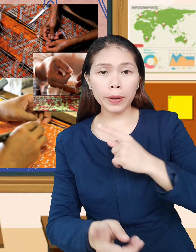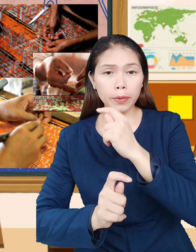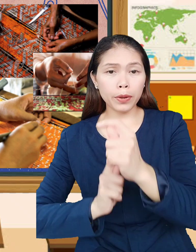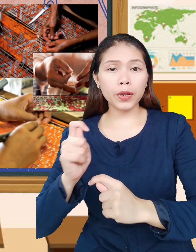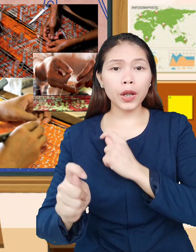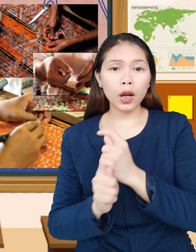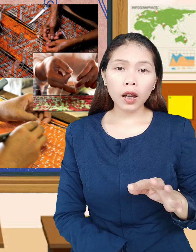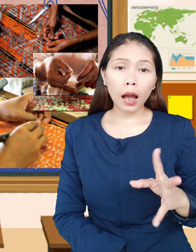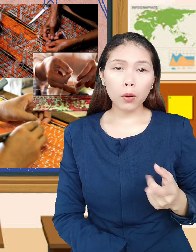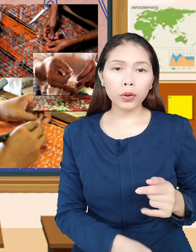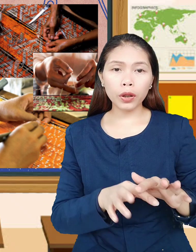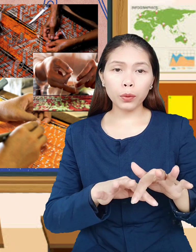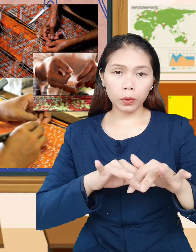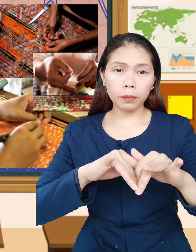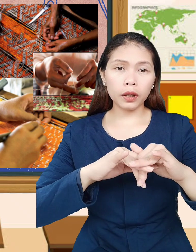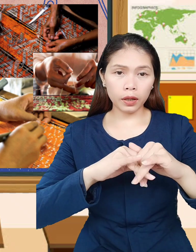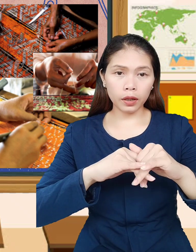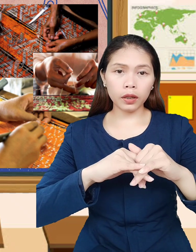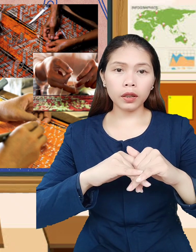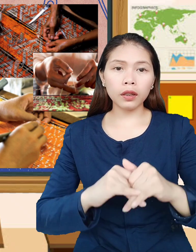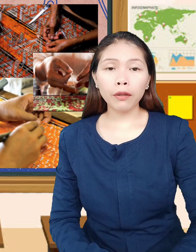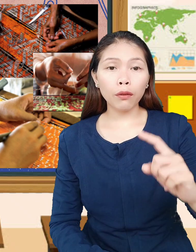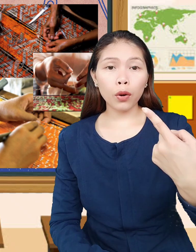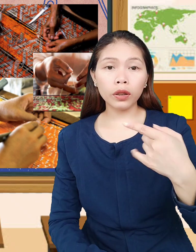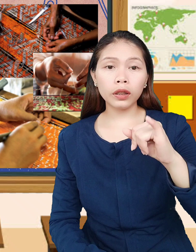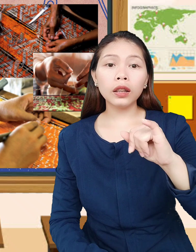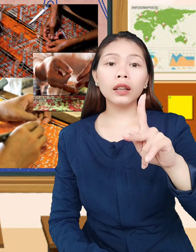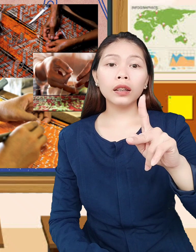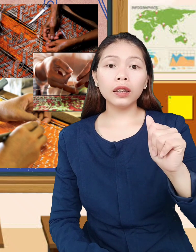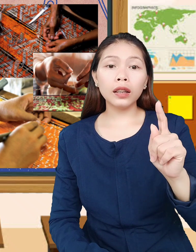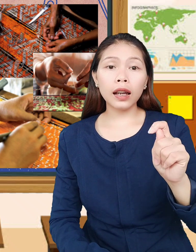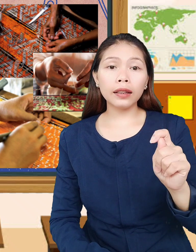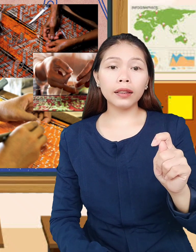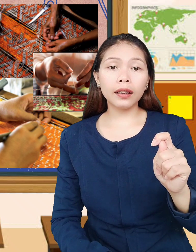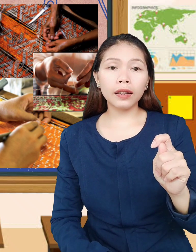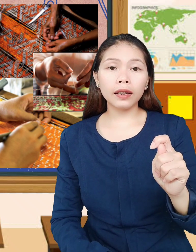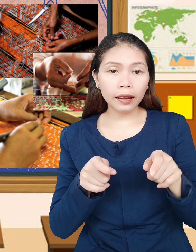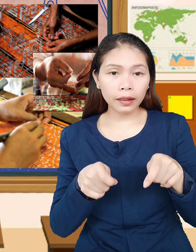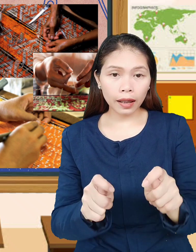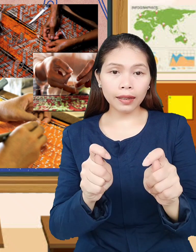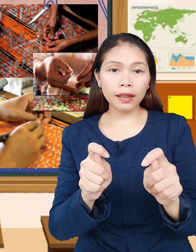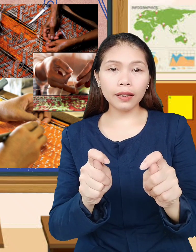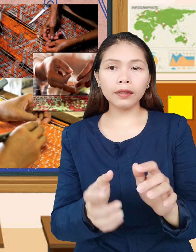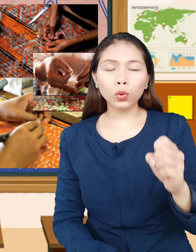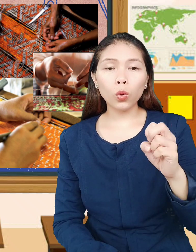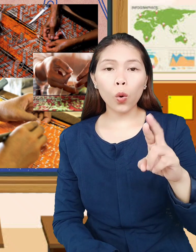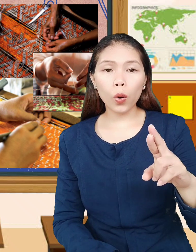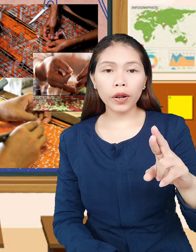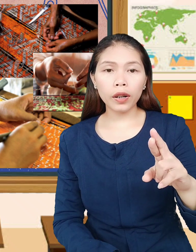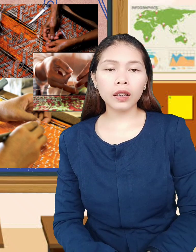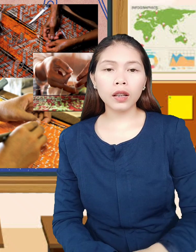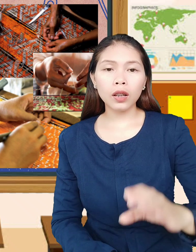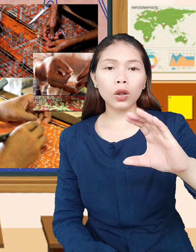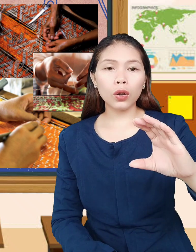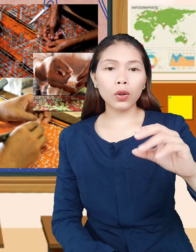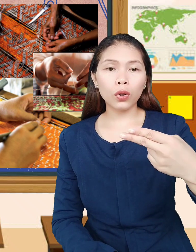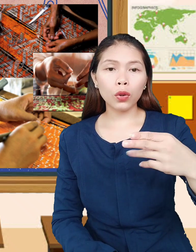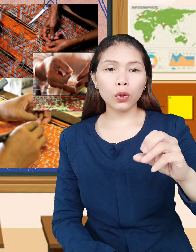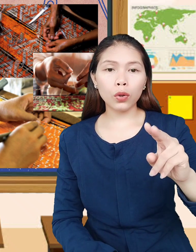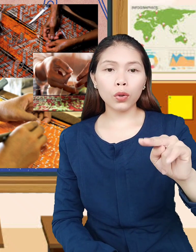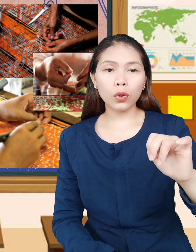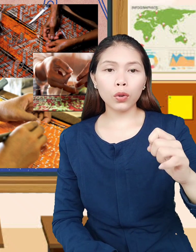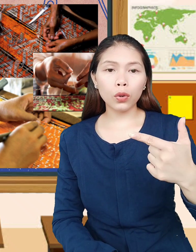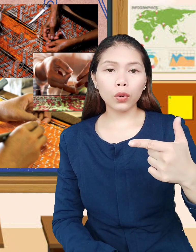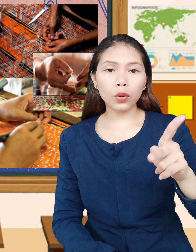two types of Cambodian weaving. Number 1. Ikat technique or concave.